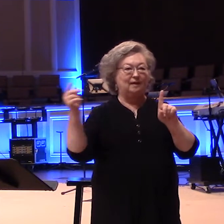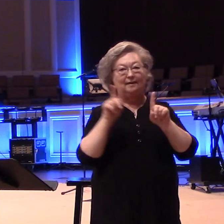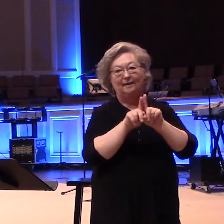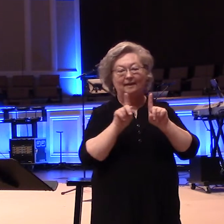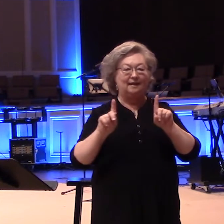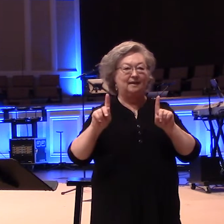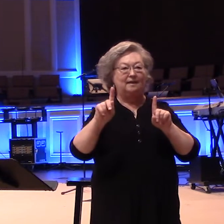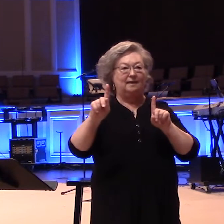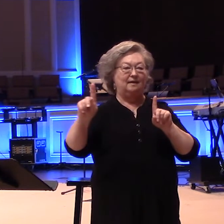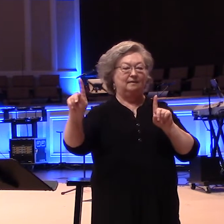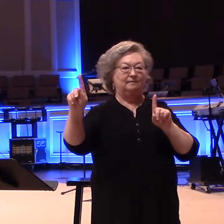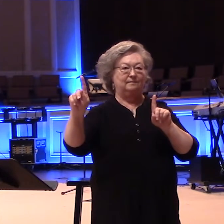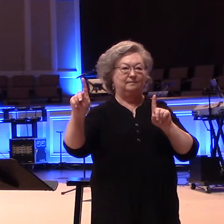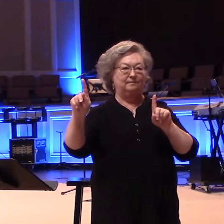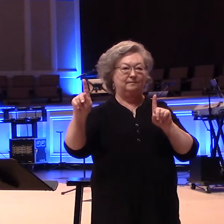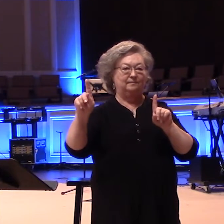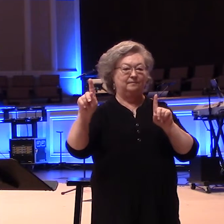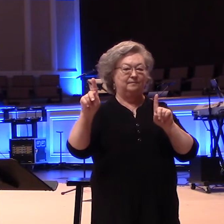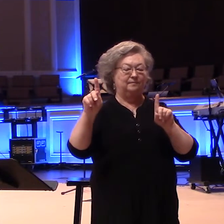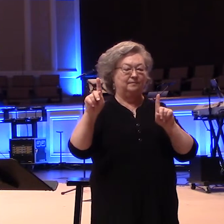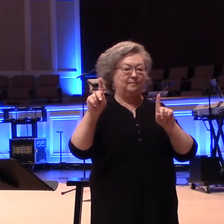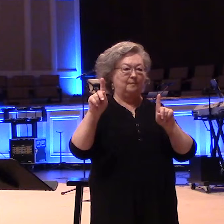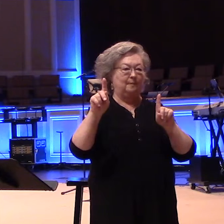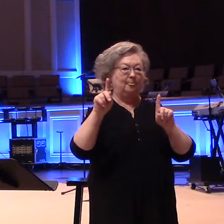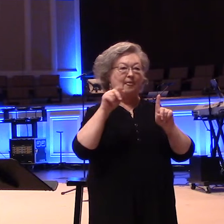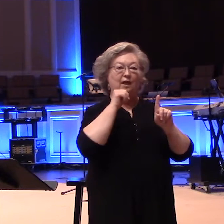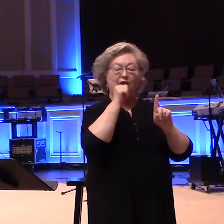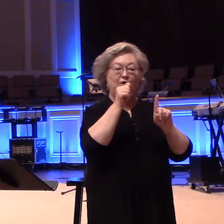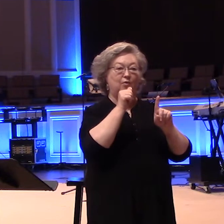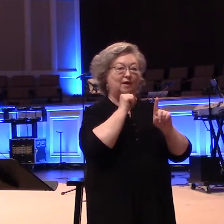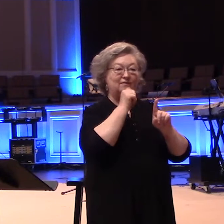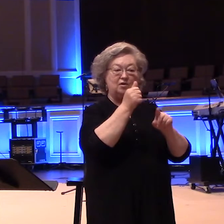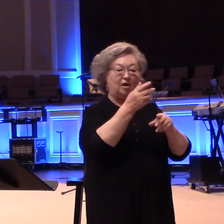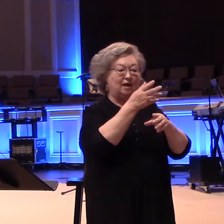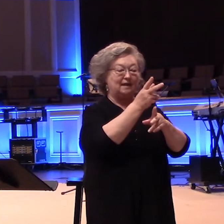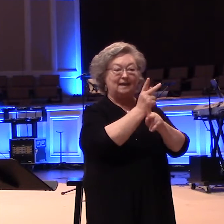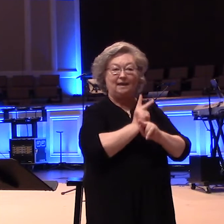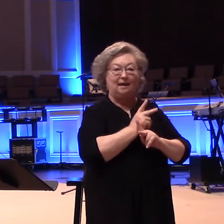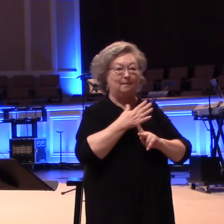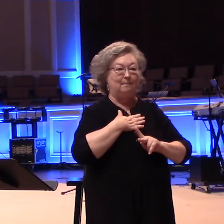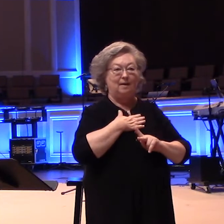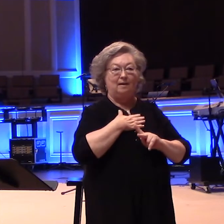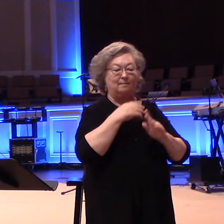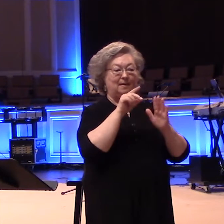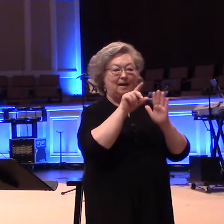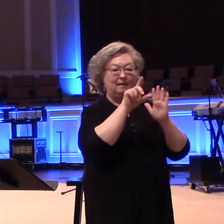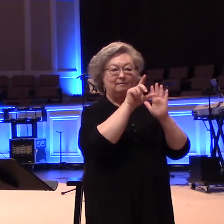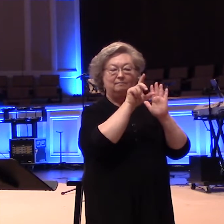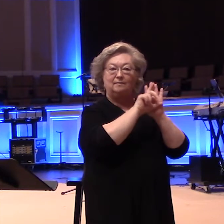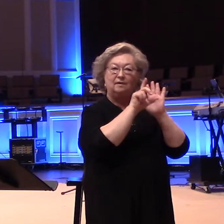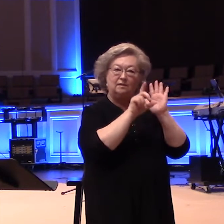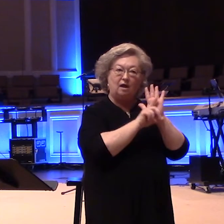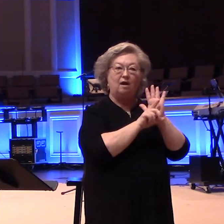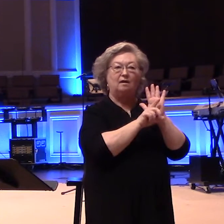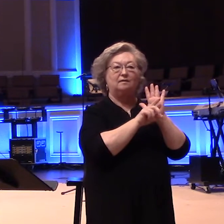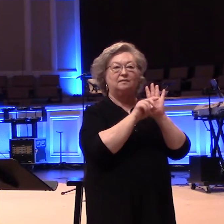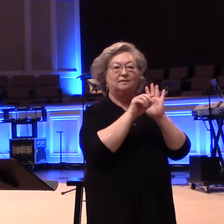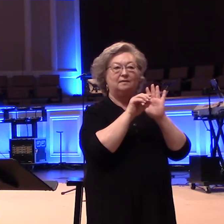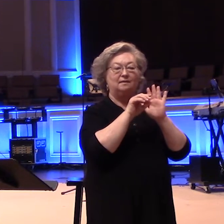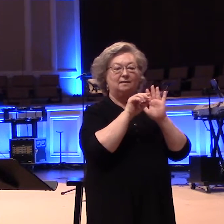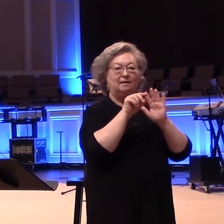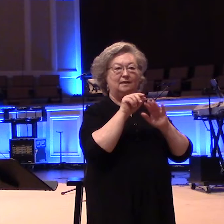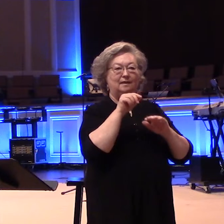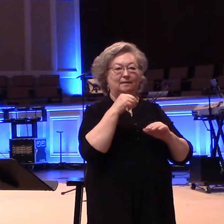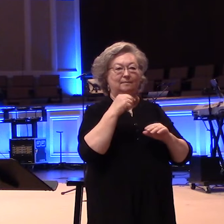You've turned aside from my statutes and have not kept them. Return to me and I'll return to you. Hear that.